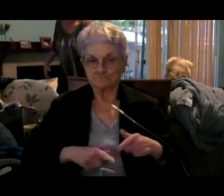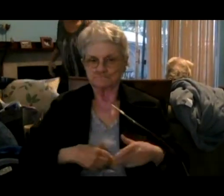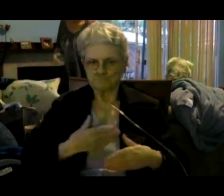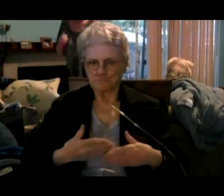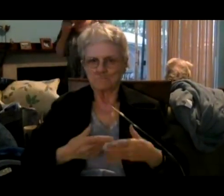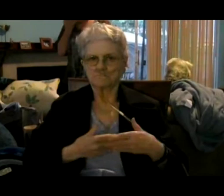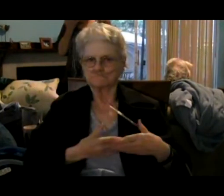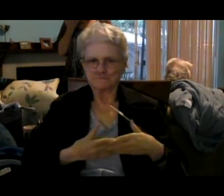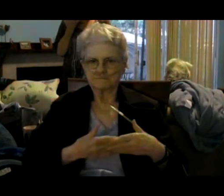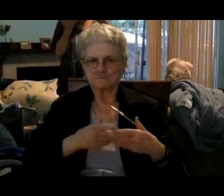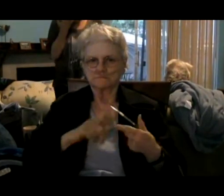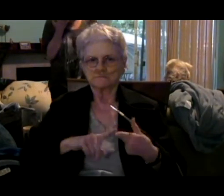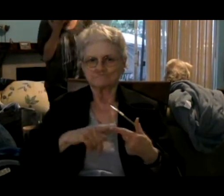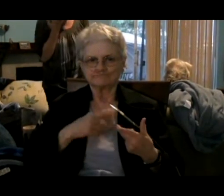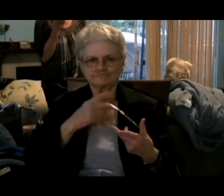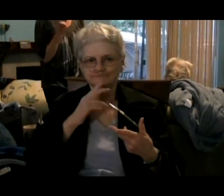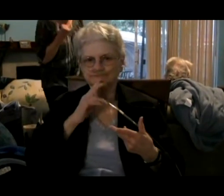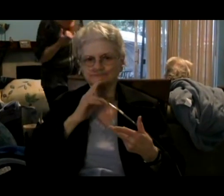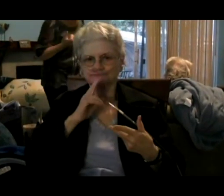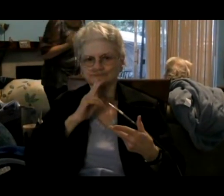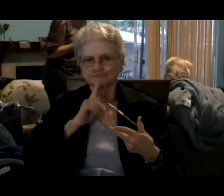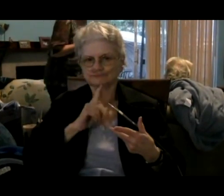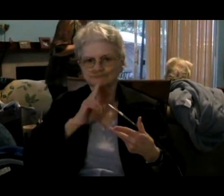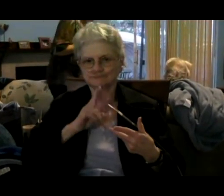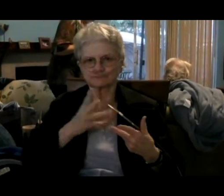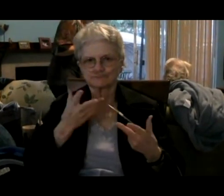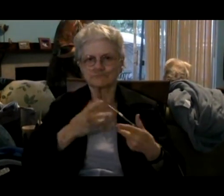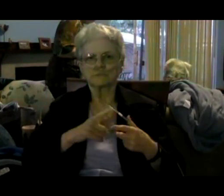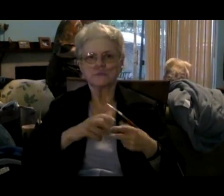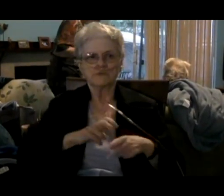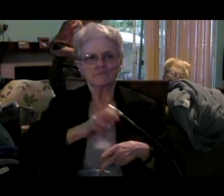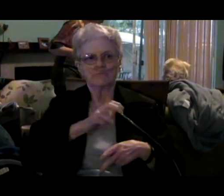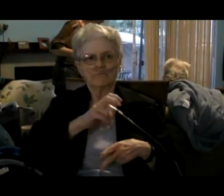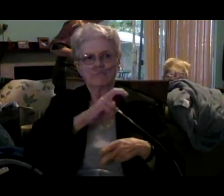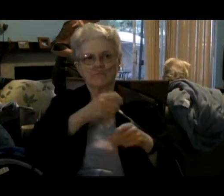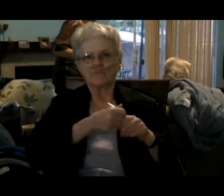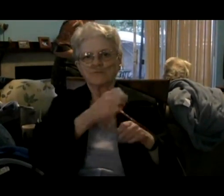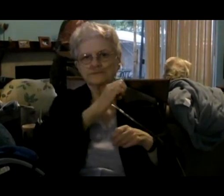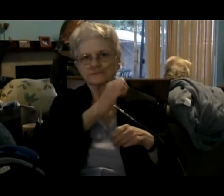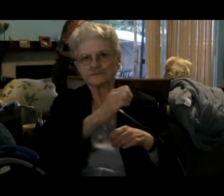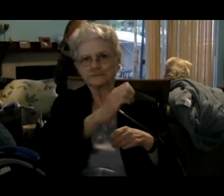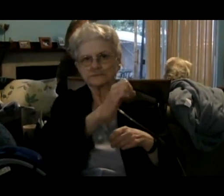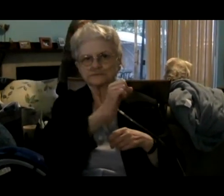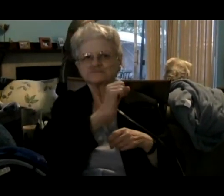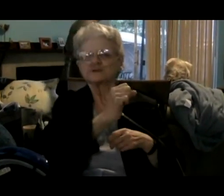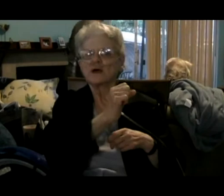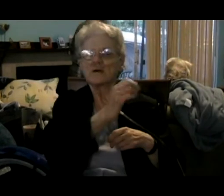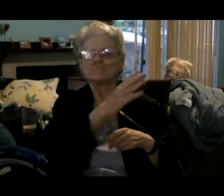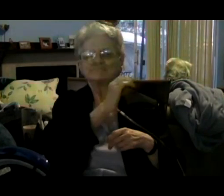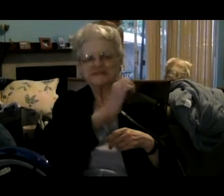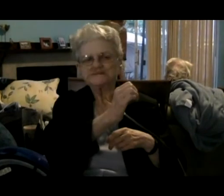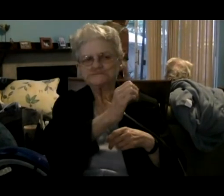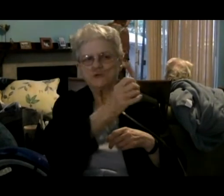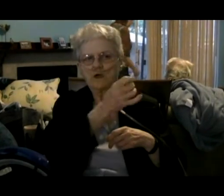we lived in a lot of different places. Uh, when I was baby, like one or two, we moved to